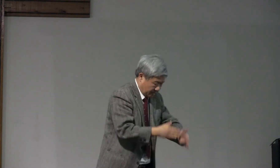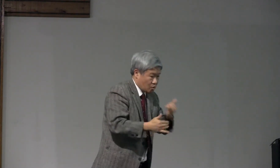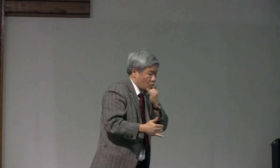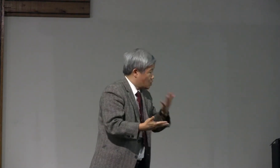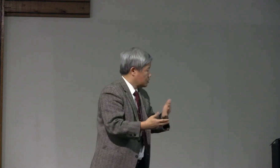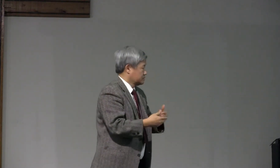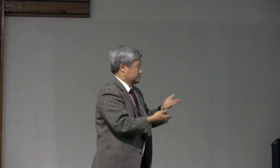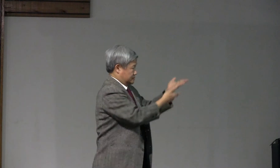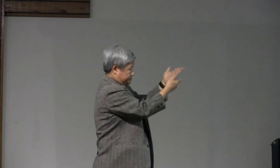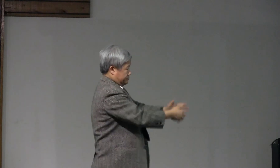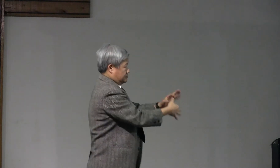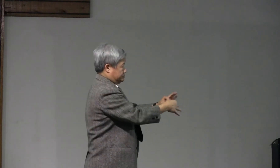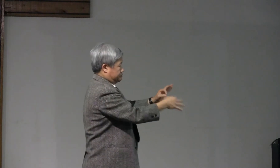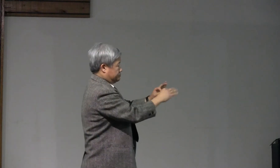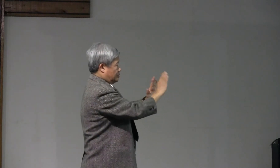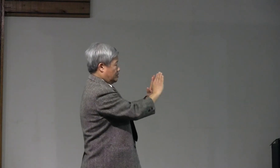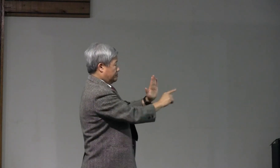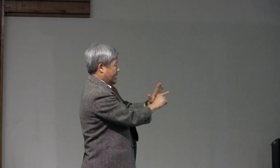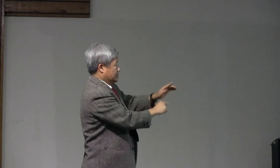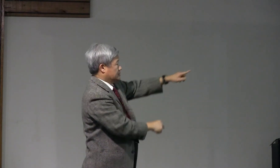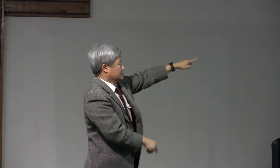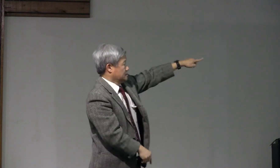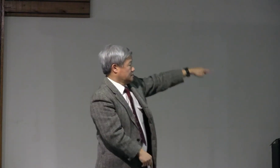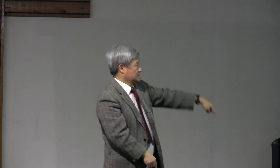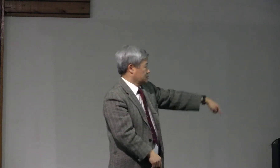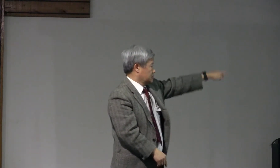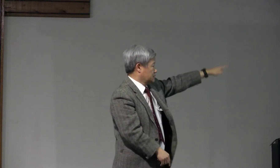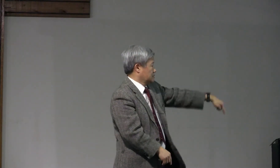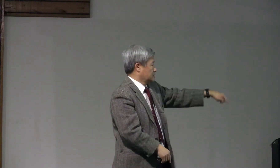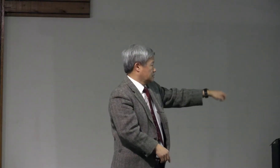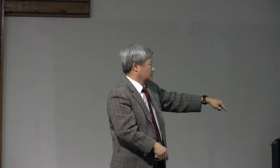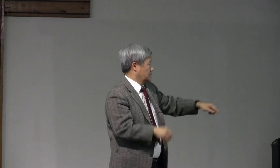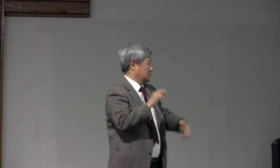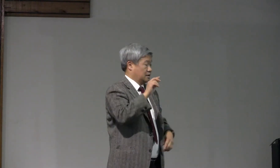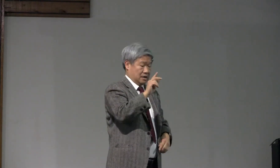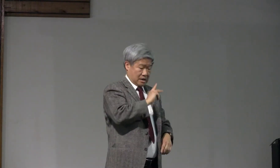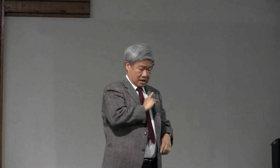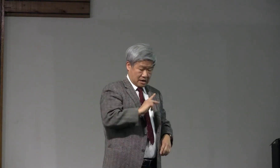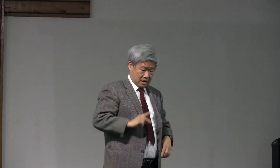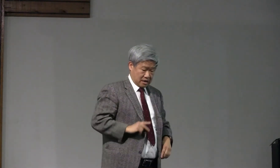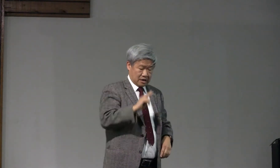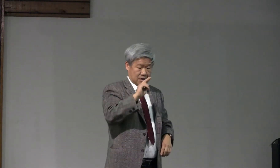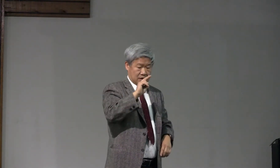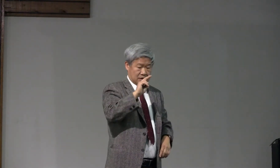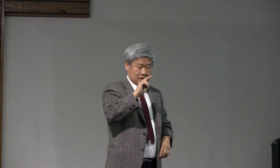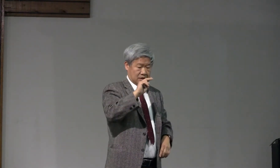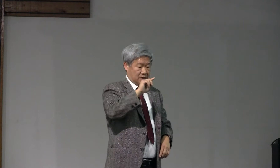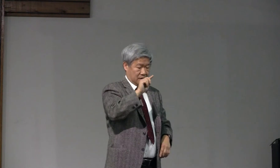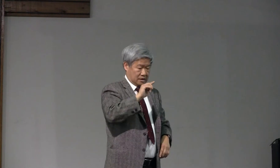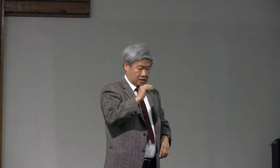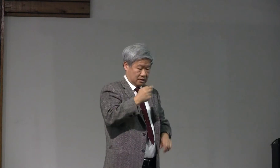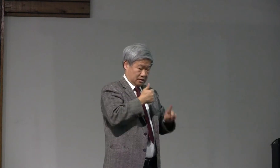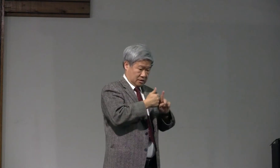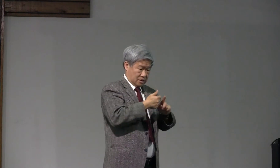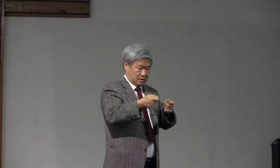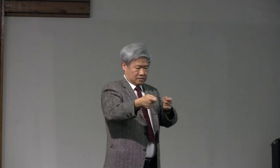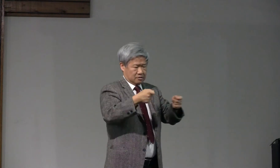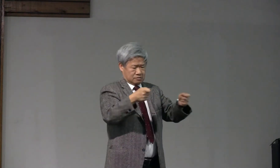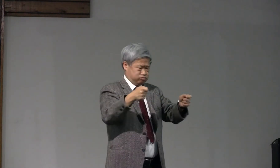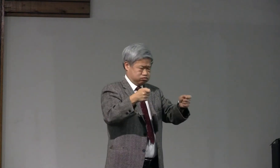So we have opposites here, the wrong path and the right path. And so this explains the background of these two kings. King